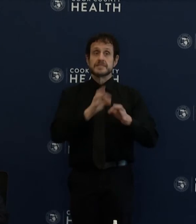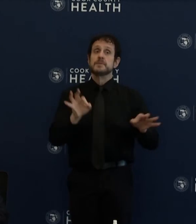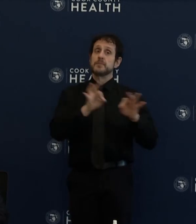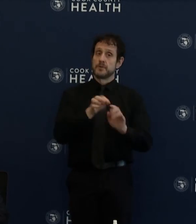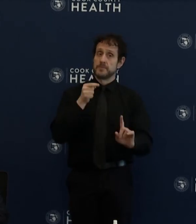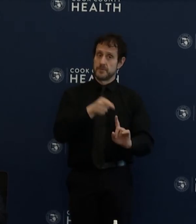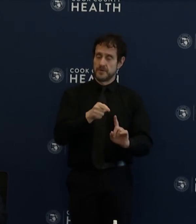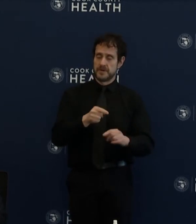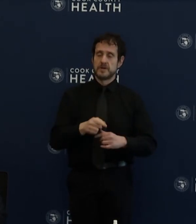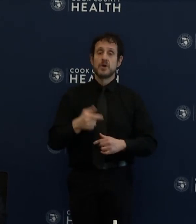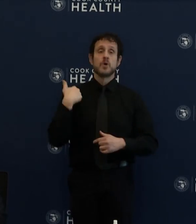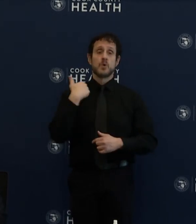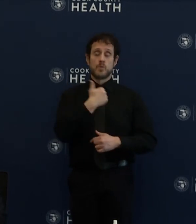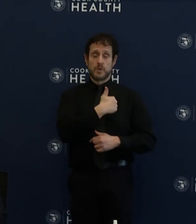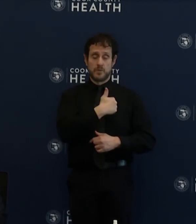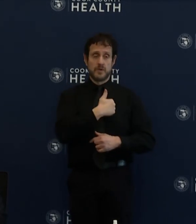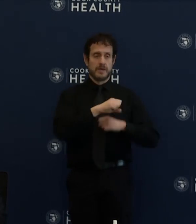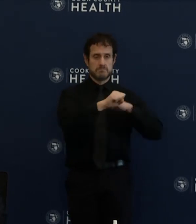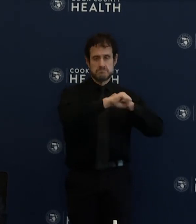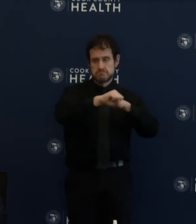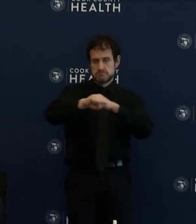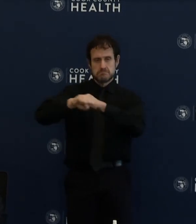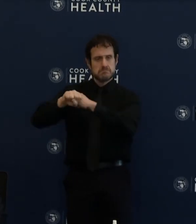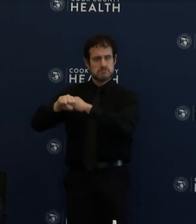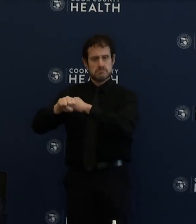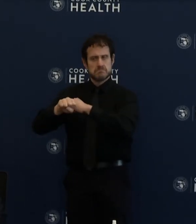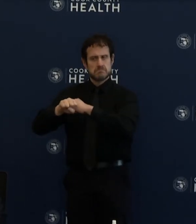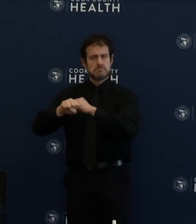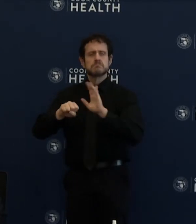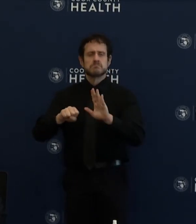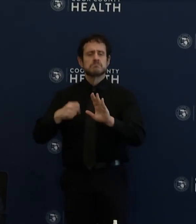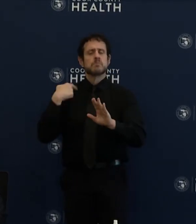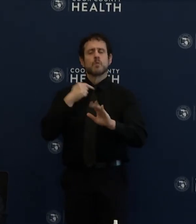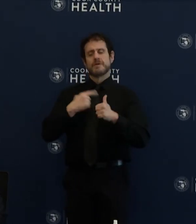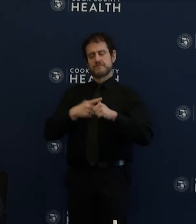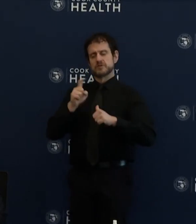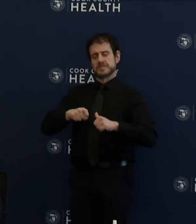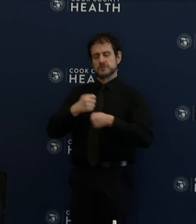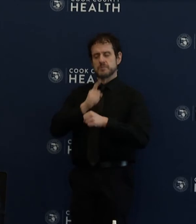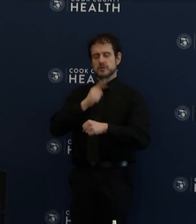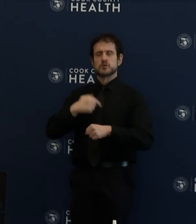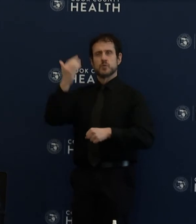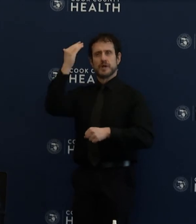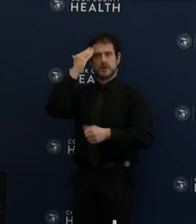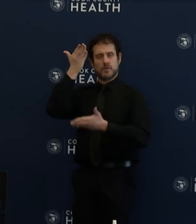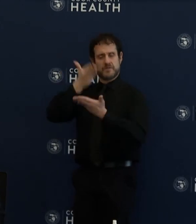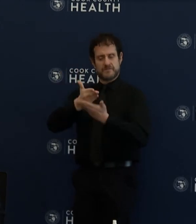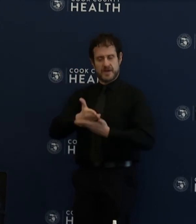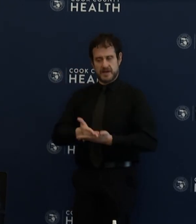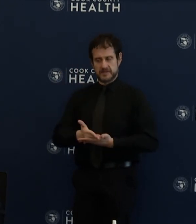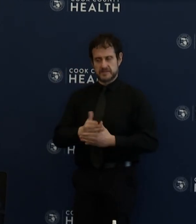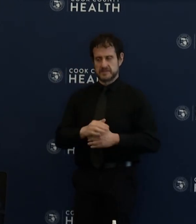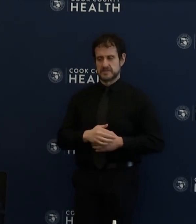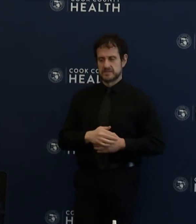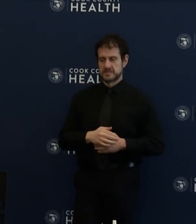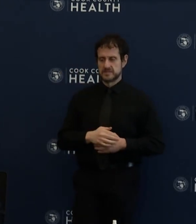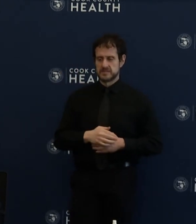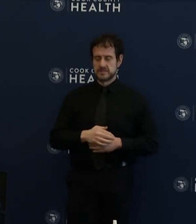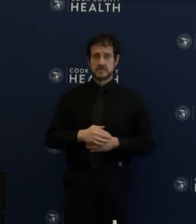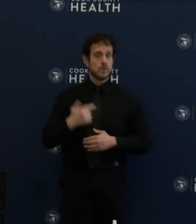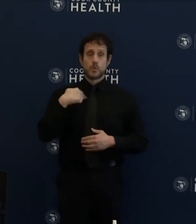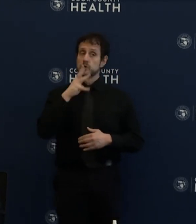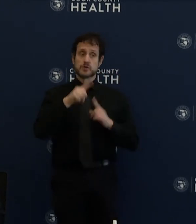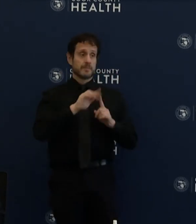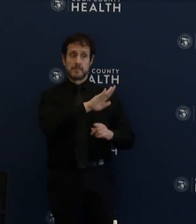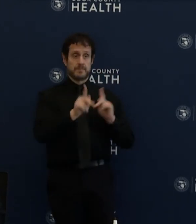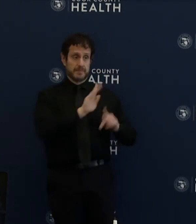point. When we spread things that we don't know for a fact, when it's talking about vaccine, these are lives that we're talking about, potential